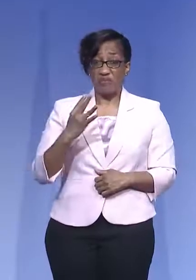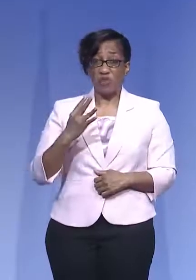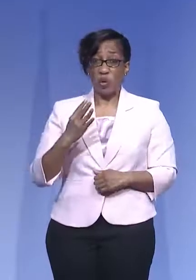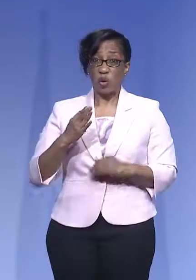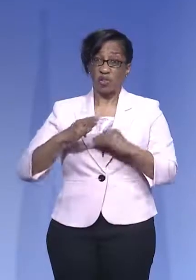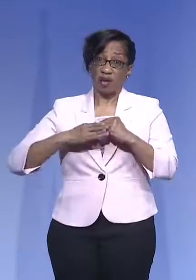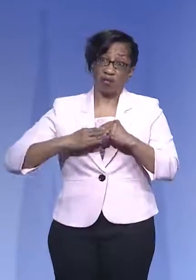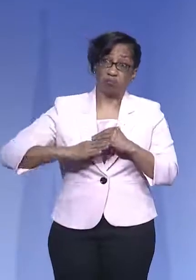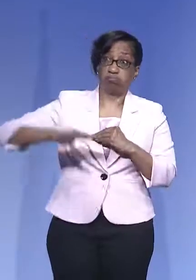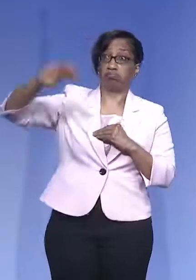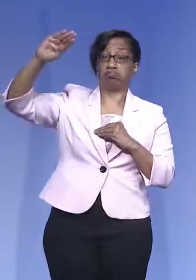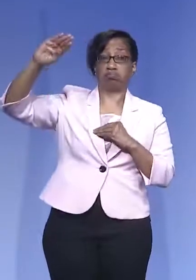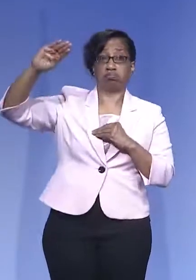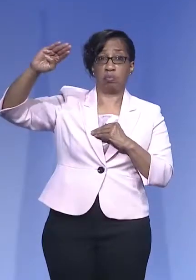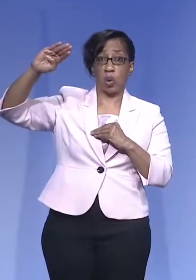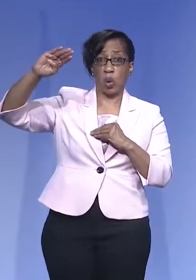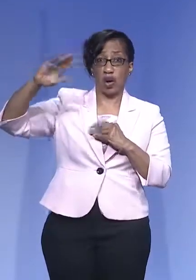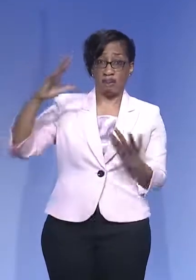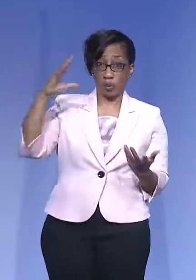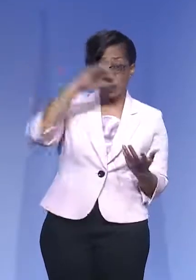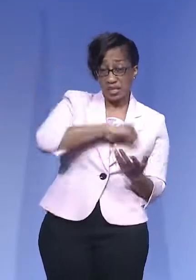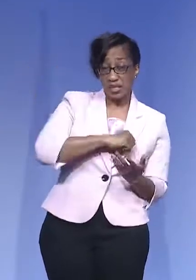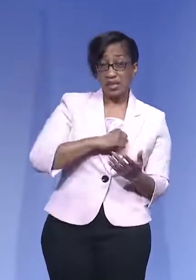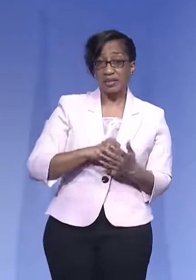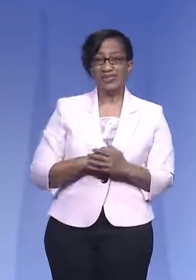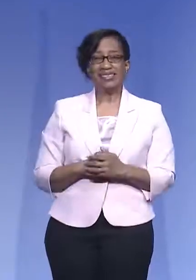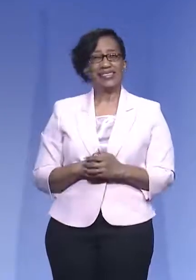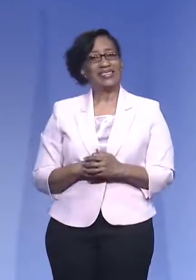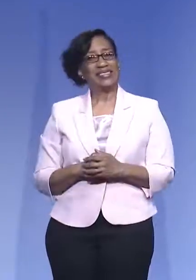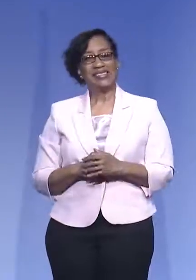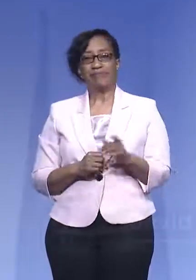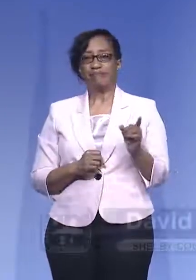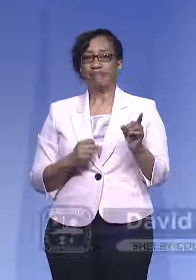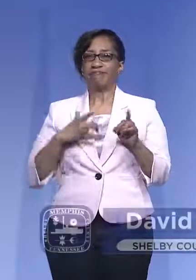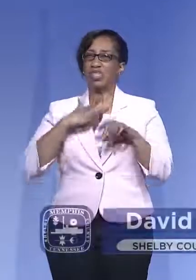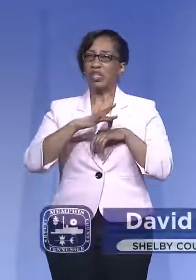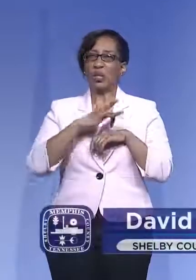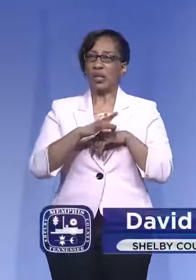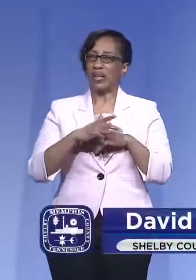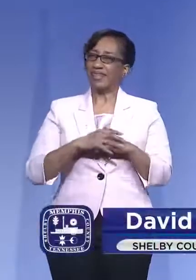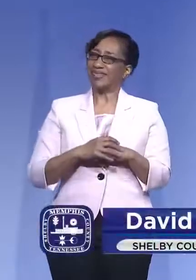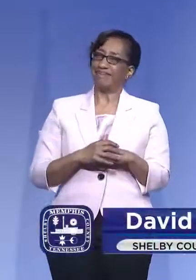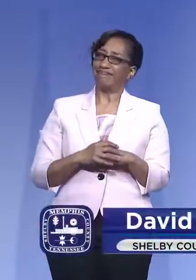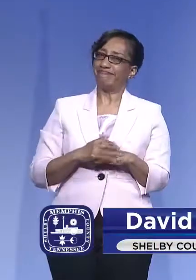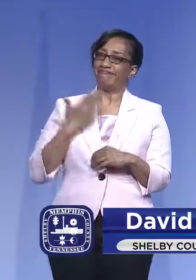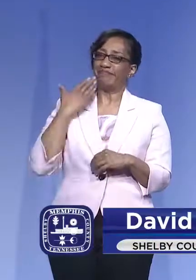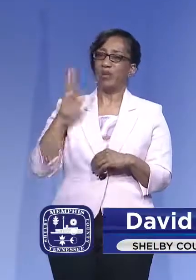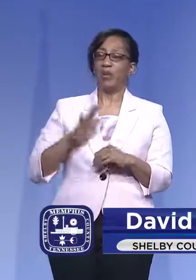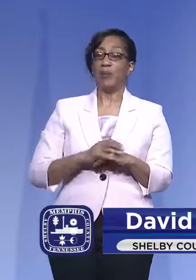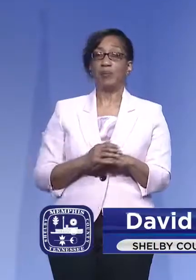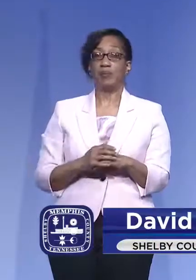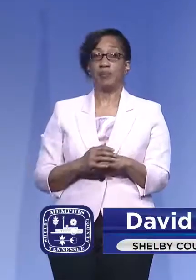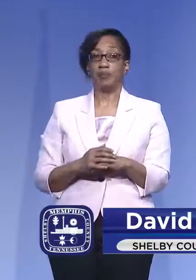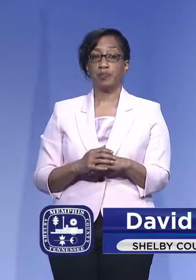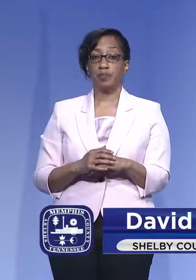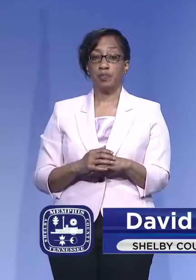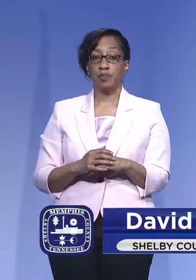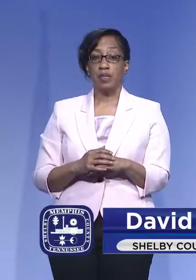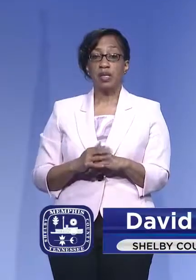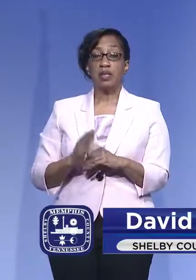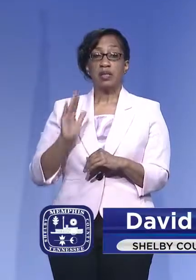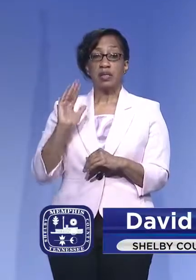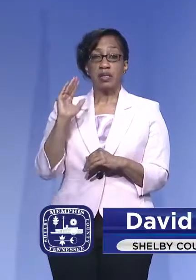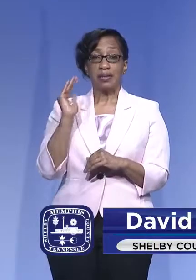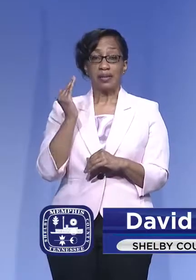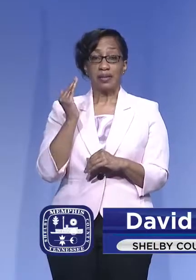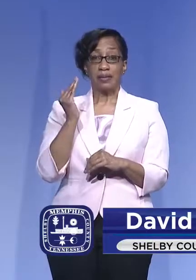to determine now? Yeah, I think that's way too early to tell. What I can say is that we had a higher rise